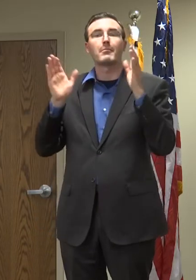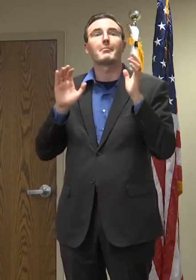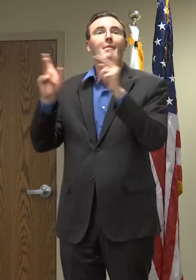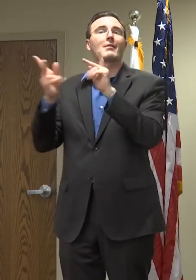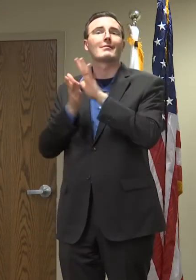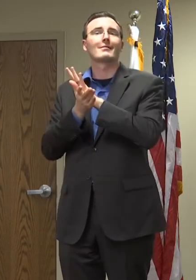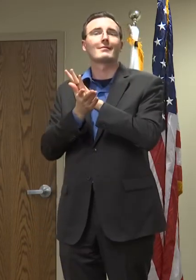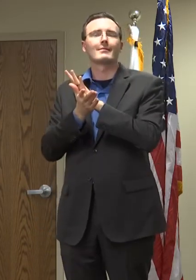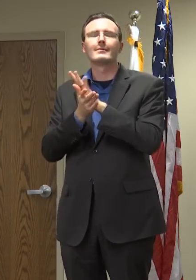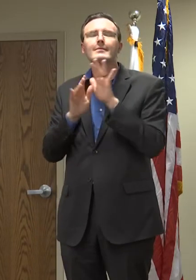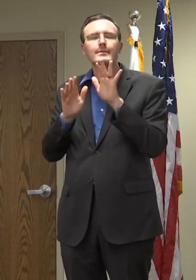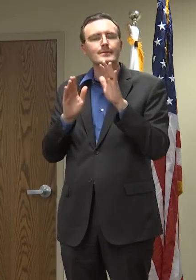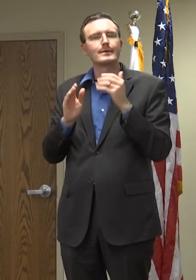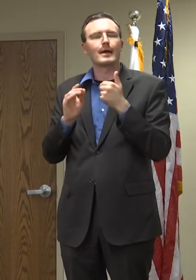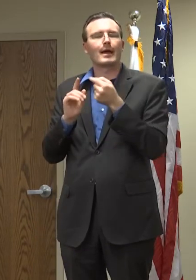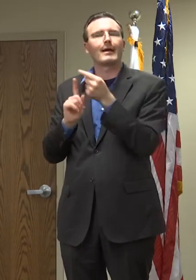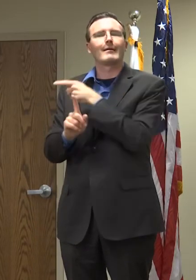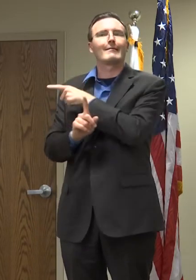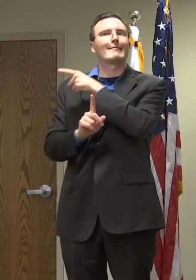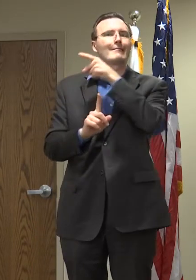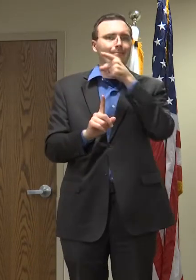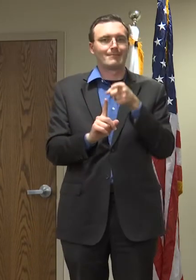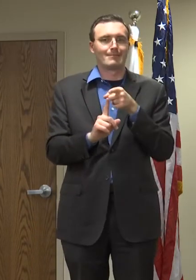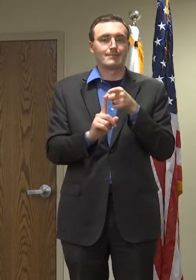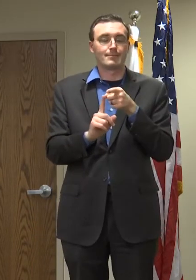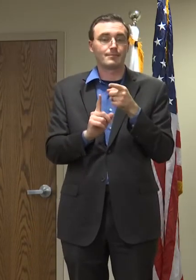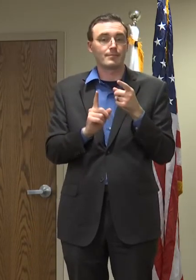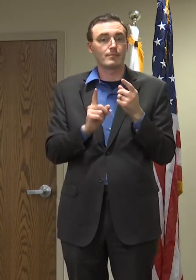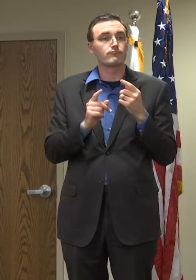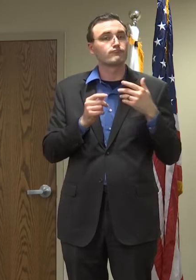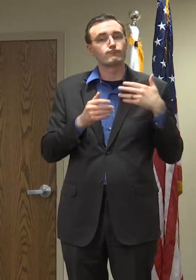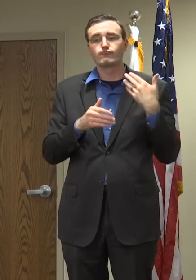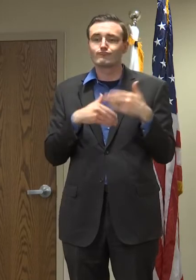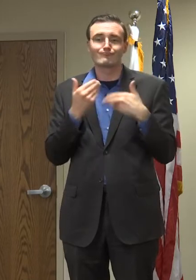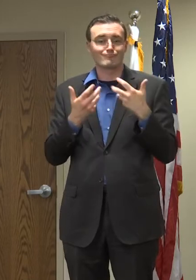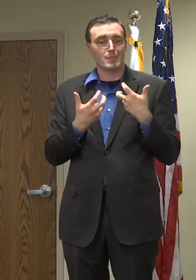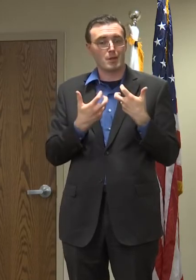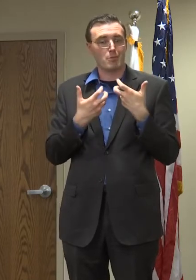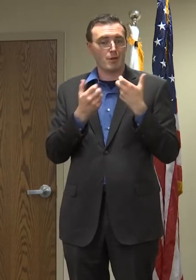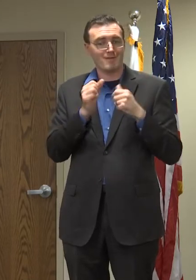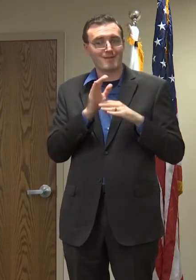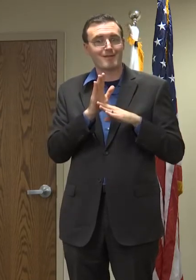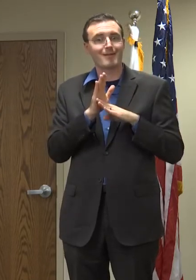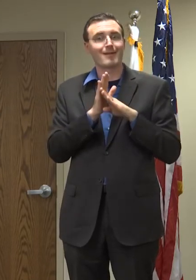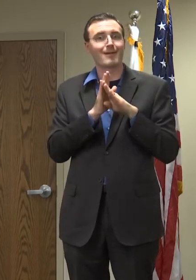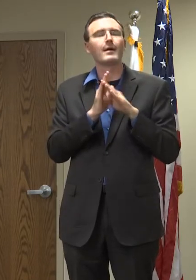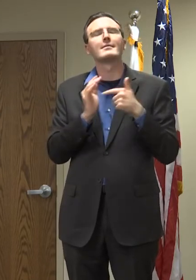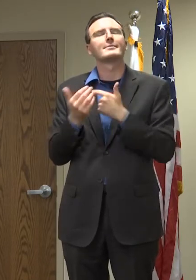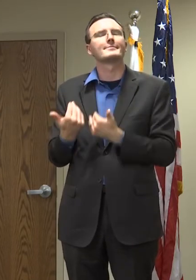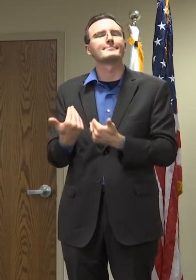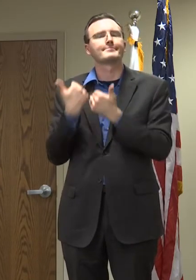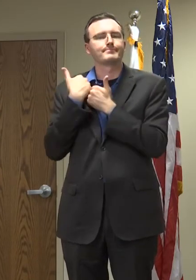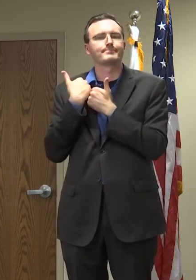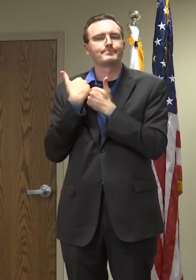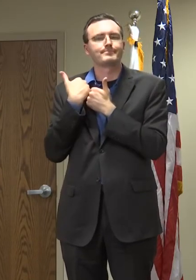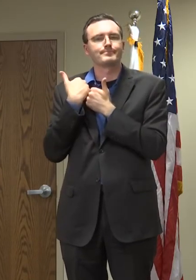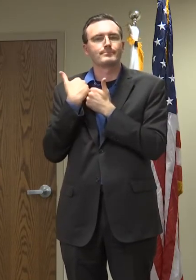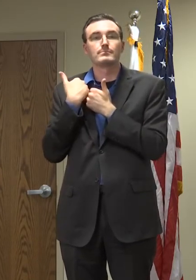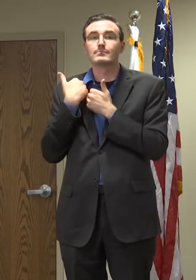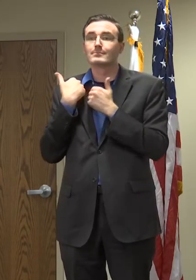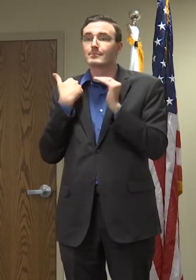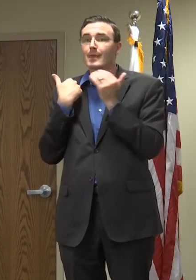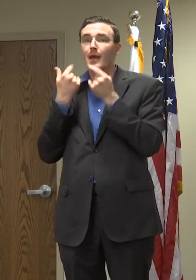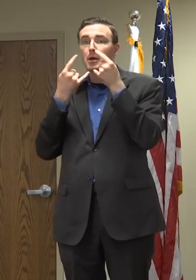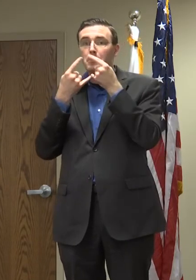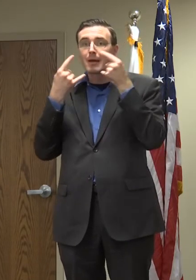keep coming back to our recovery is in our hands, literally, and in our face masks, literally. These are